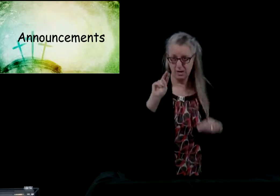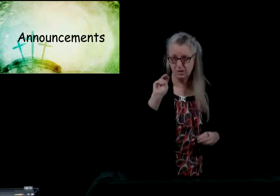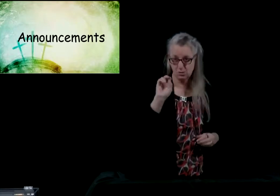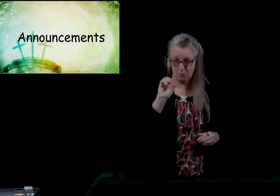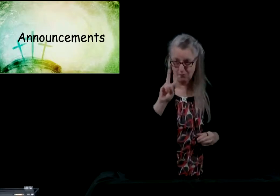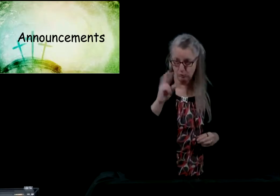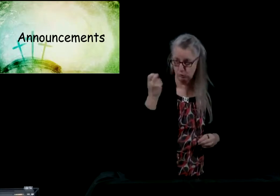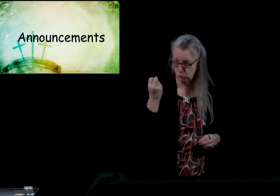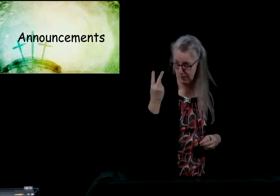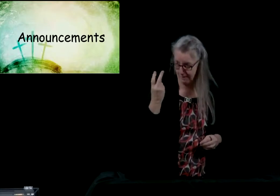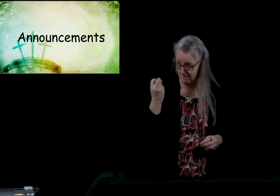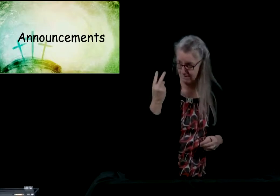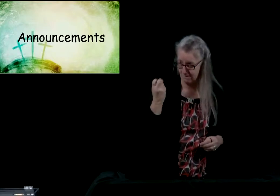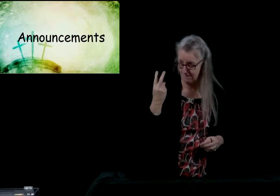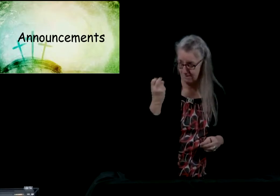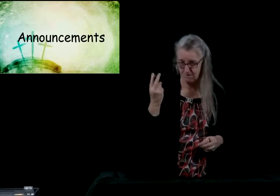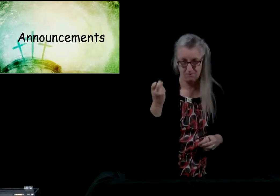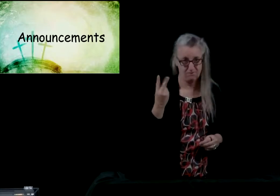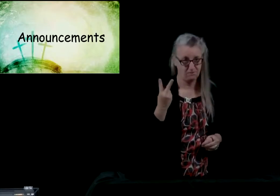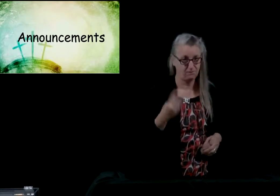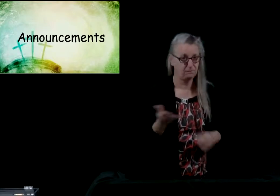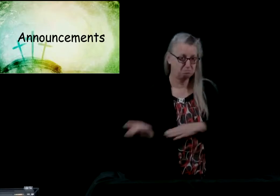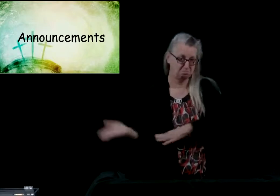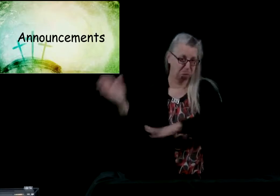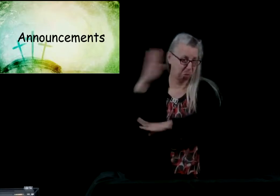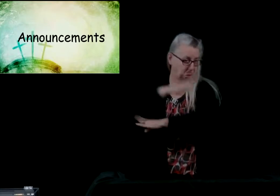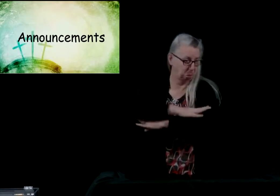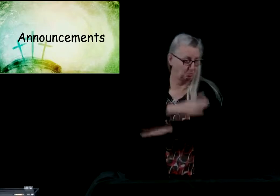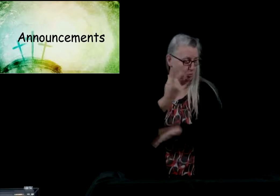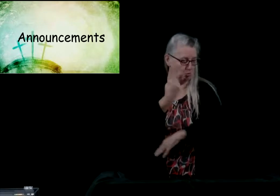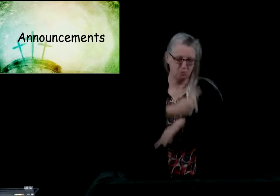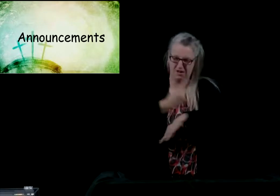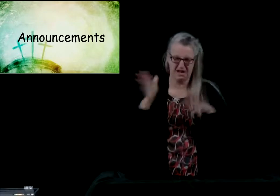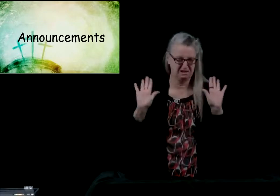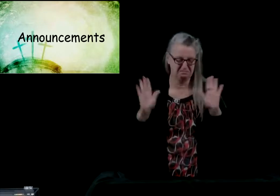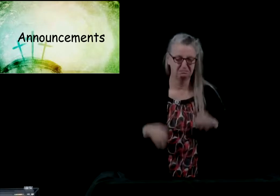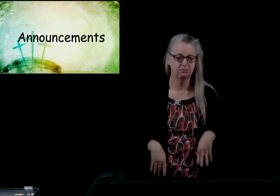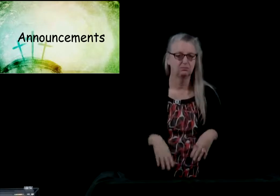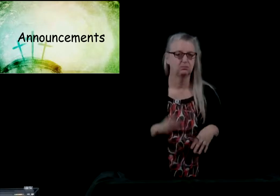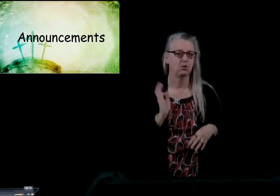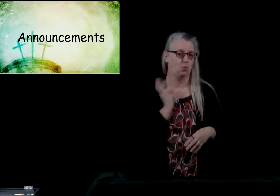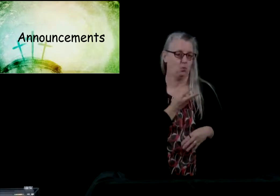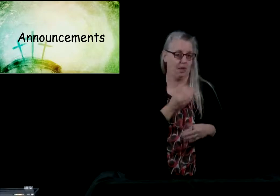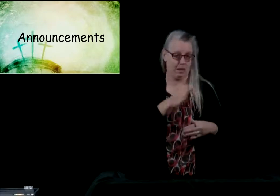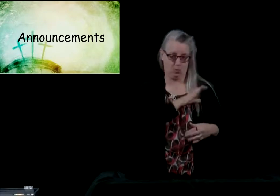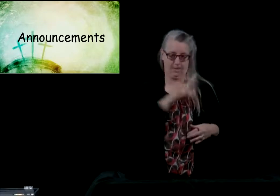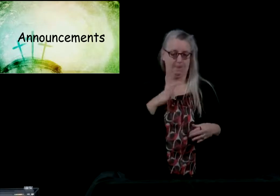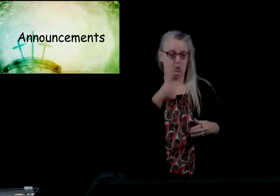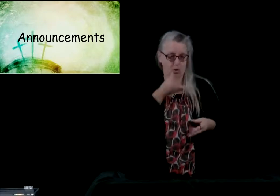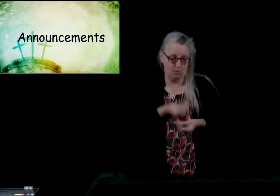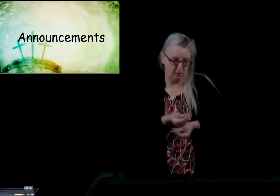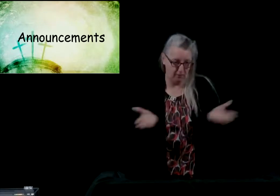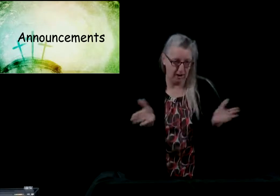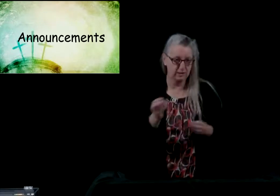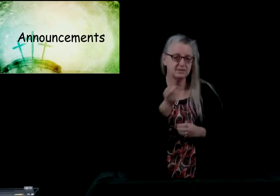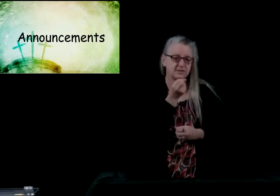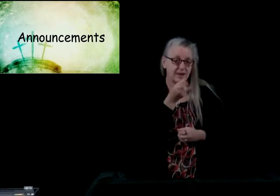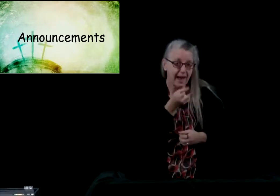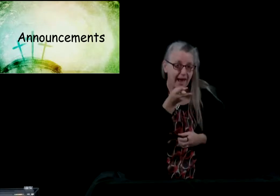coming. November 12th is the women's retreat, kind of an all-day, just a one-day retreat. The